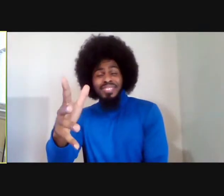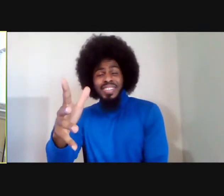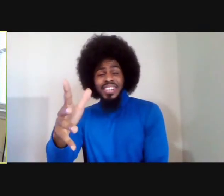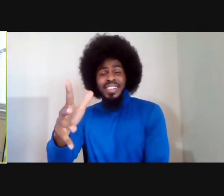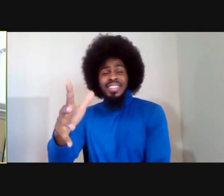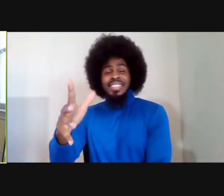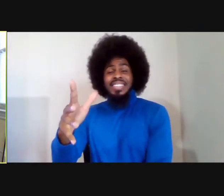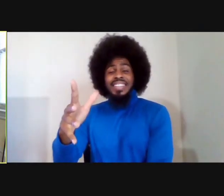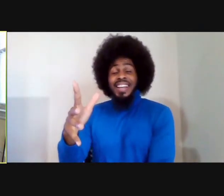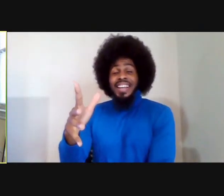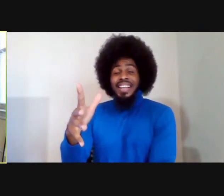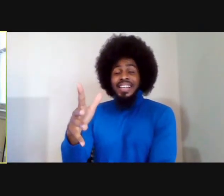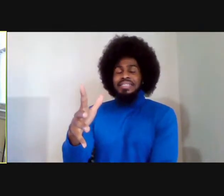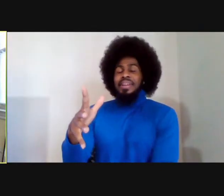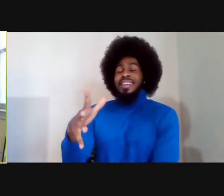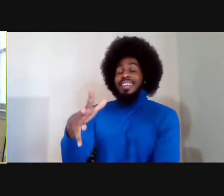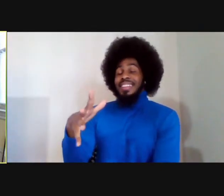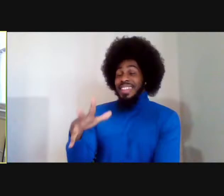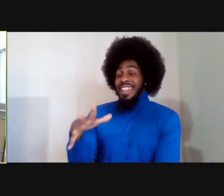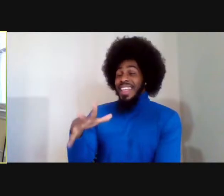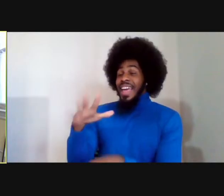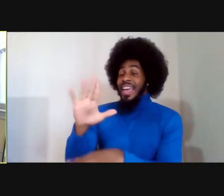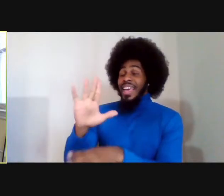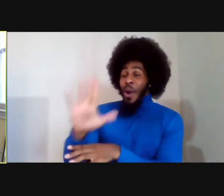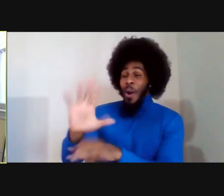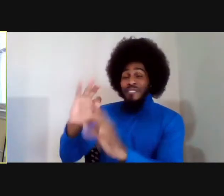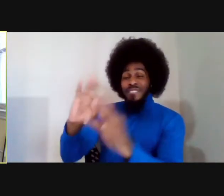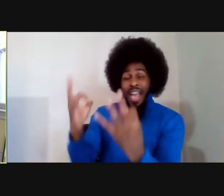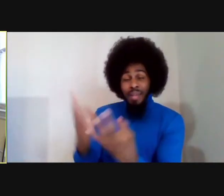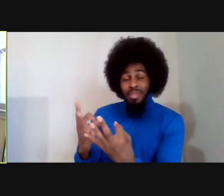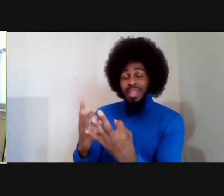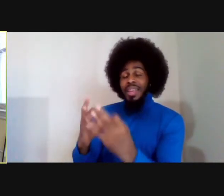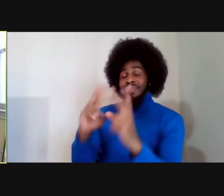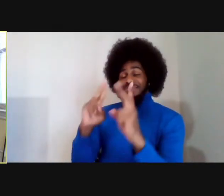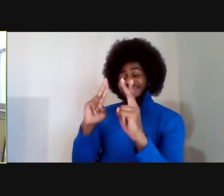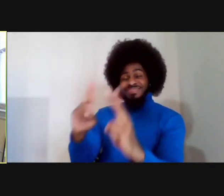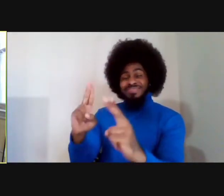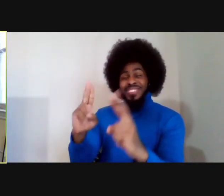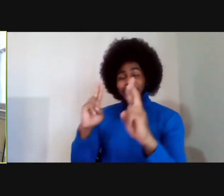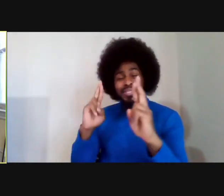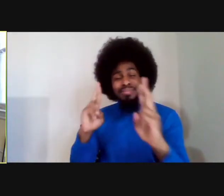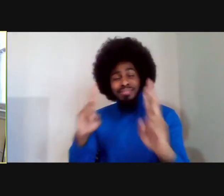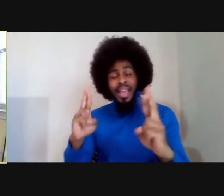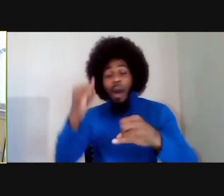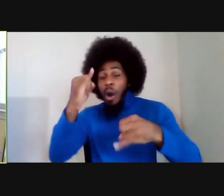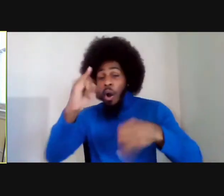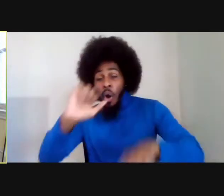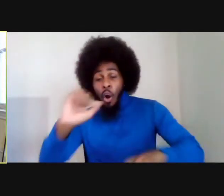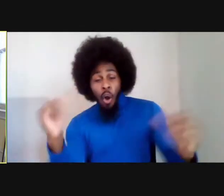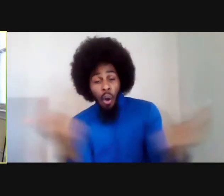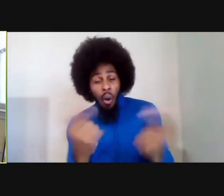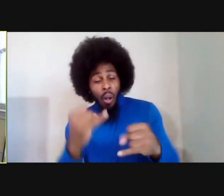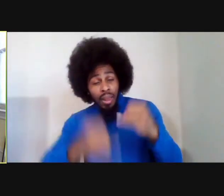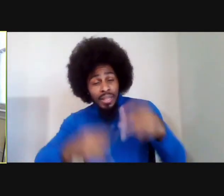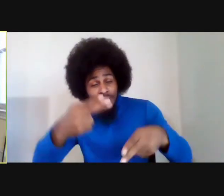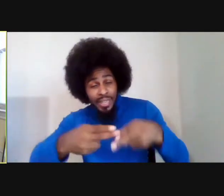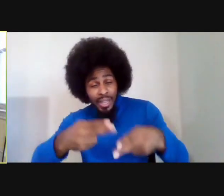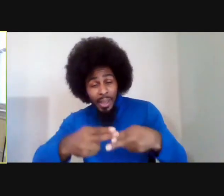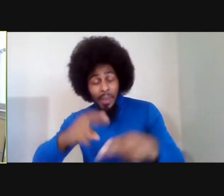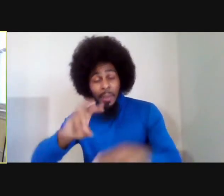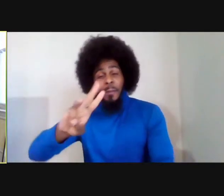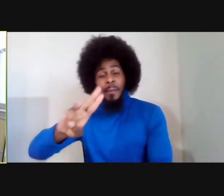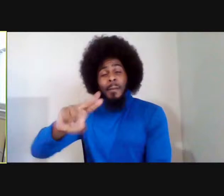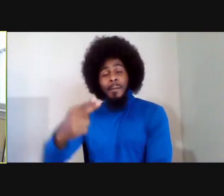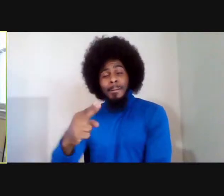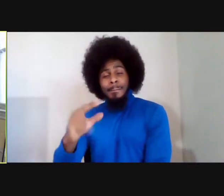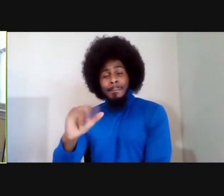little sister, Albert Williams Blonde, James Kinley, Richard Mann Whitaker, and Priscilla Harrison. I am